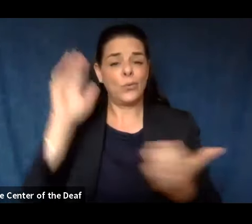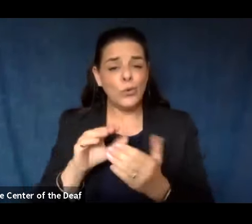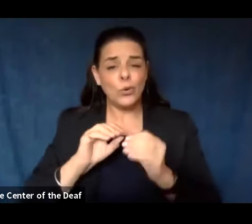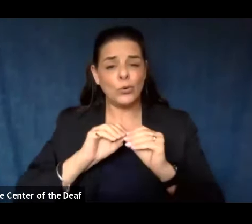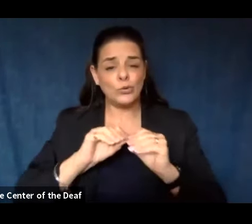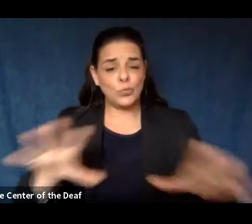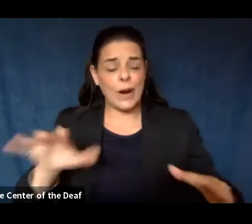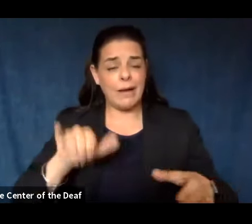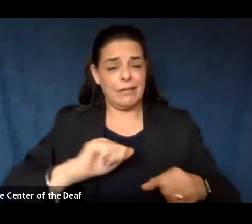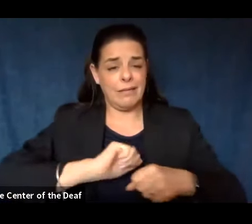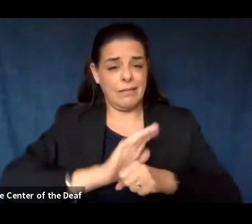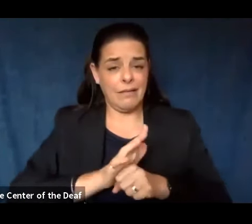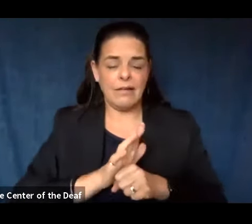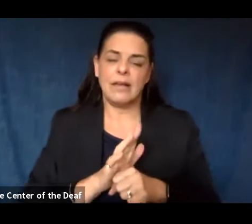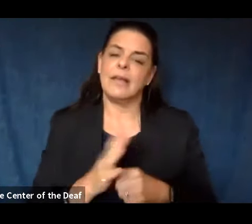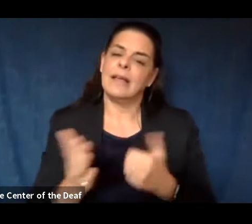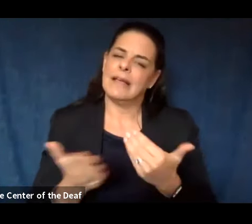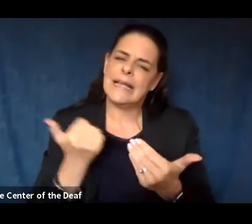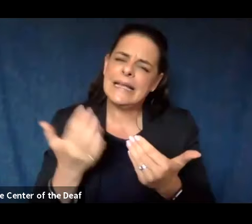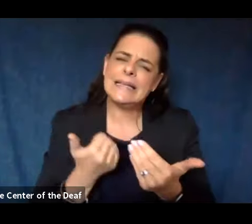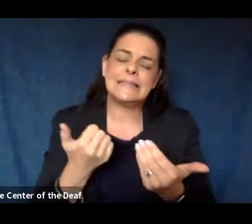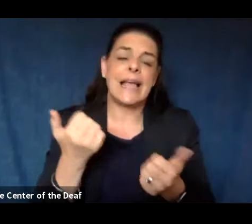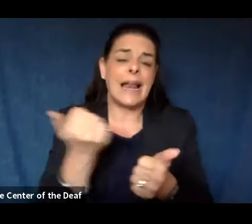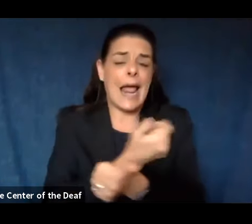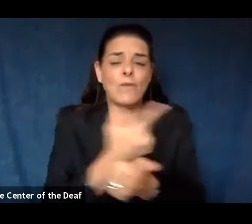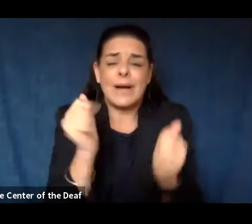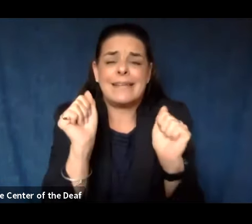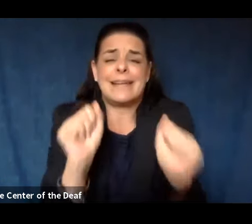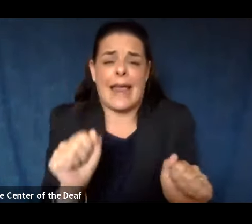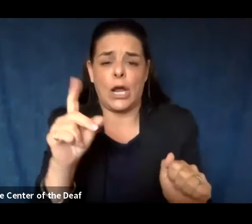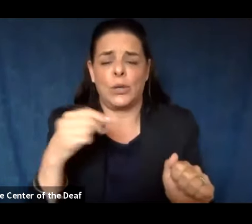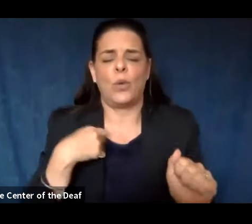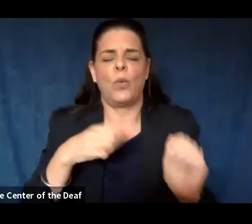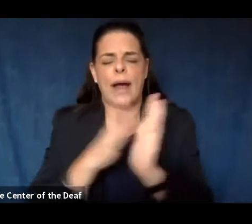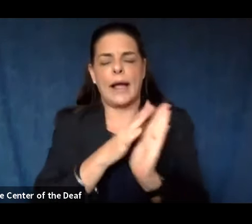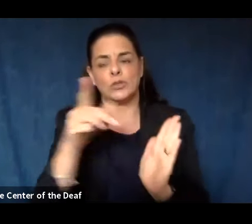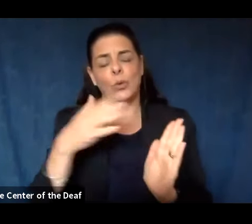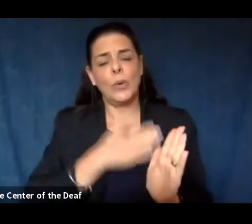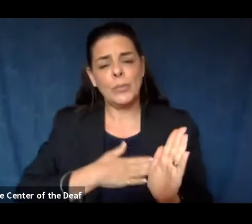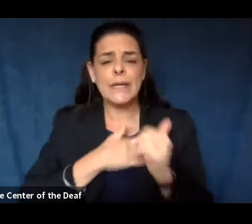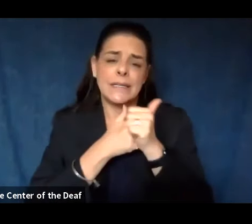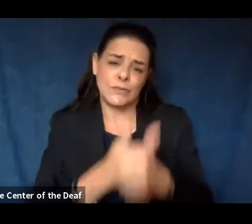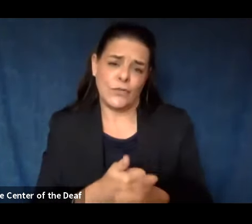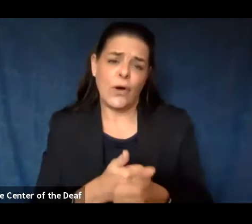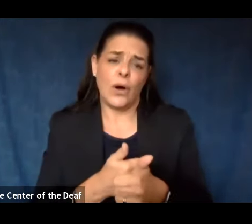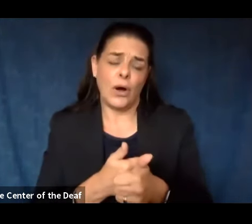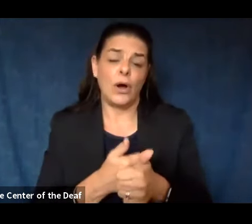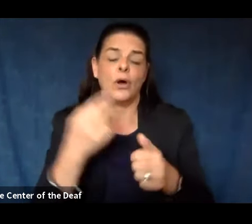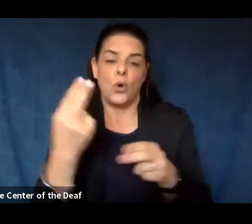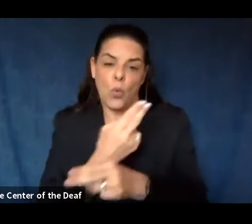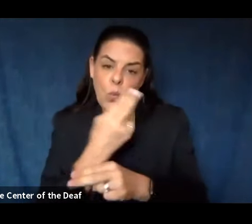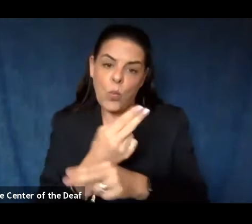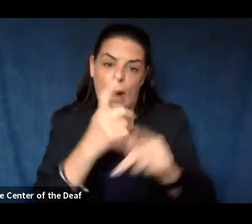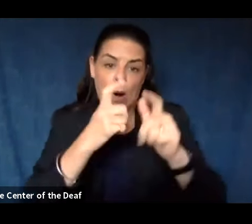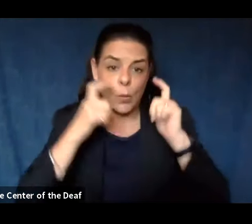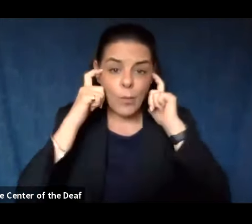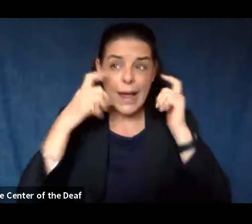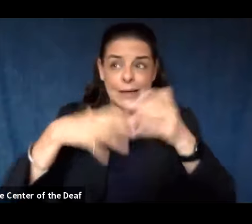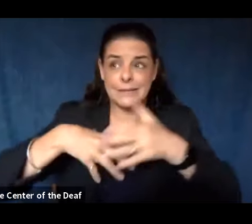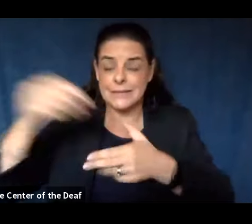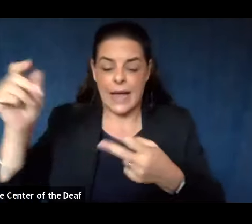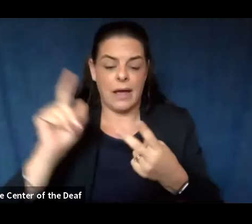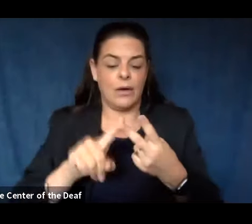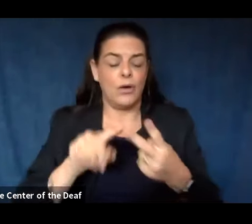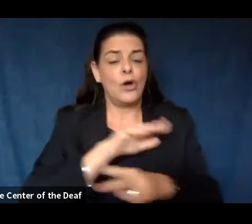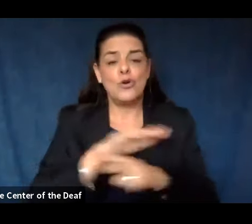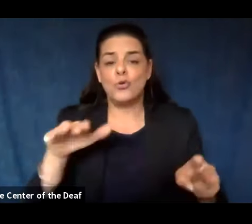community. There are easy things and everybody's empowered to do them, and we ask them to do them. So wearing a mask when you're in public, not going out